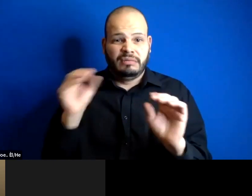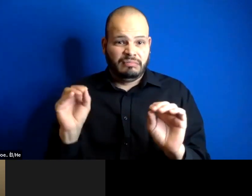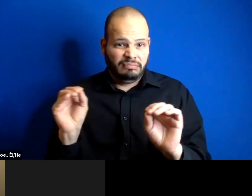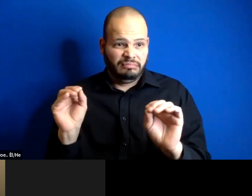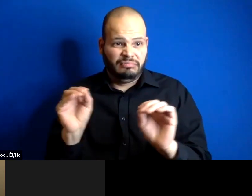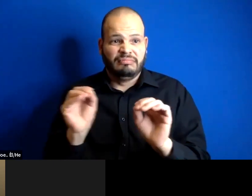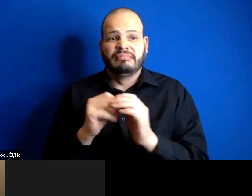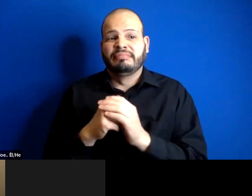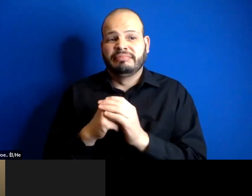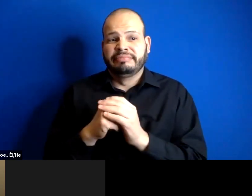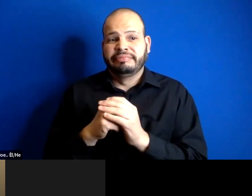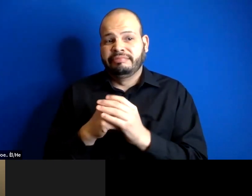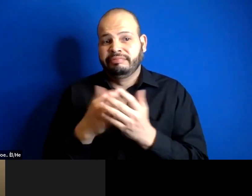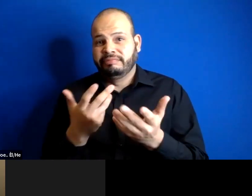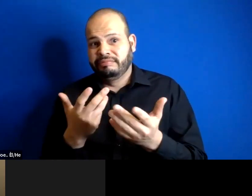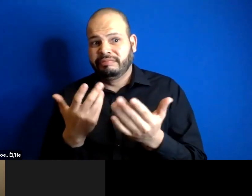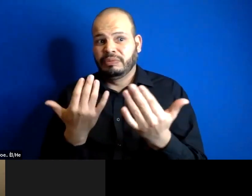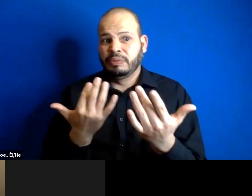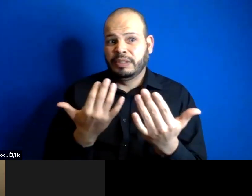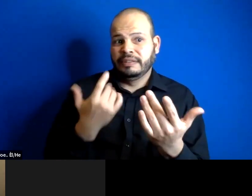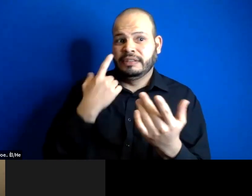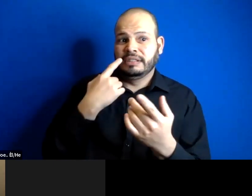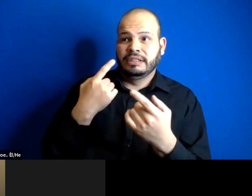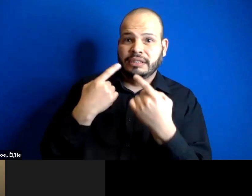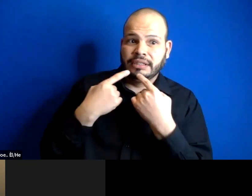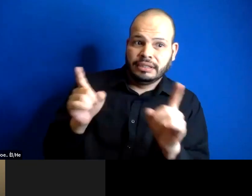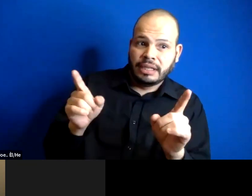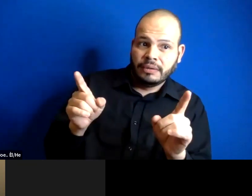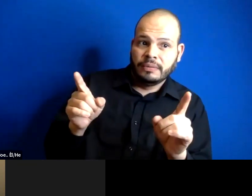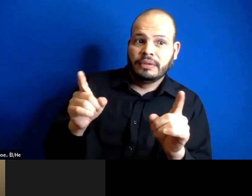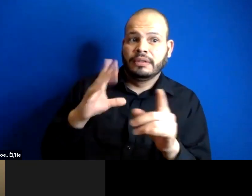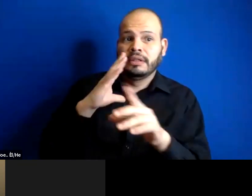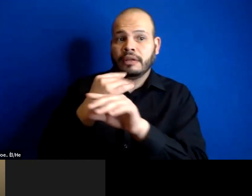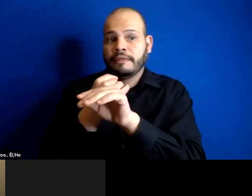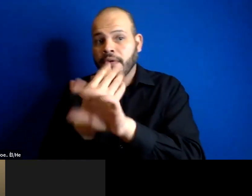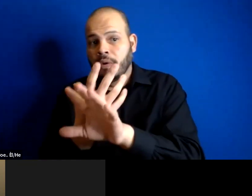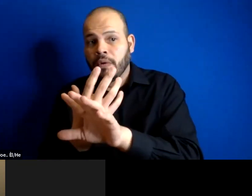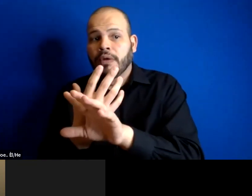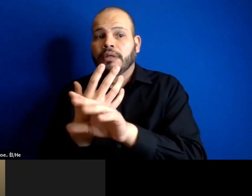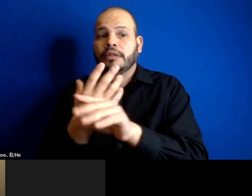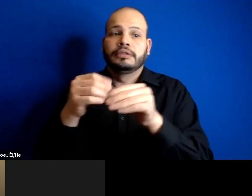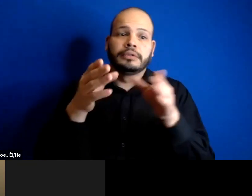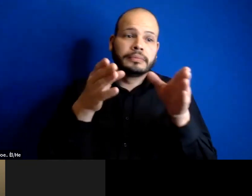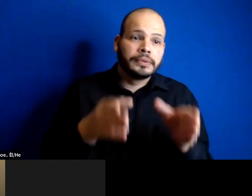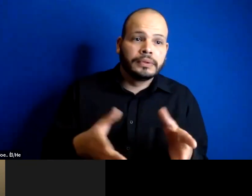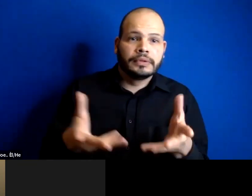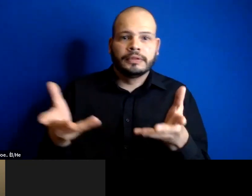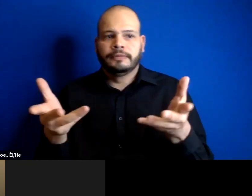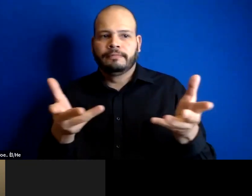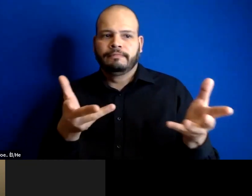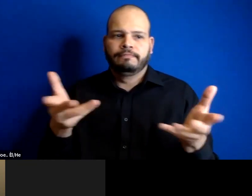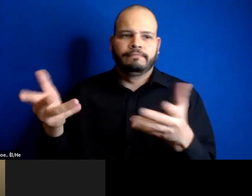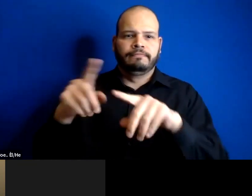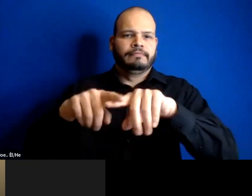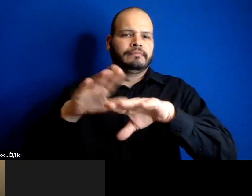on the announcement whether we want to meet virtually or not, depending on the team, how they